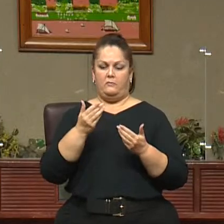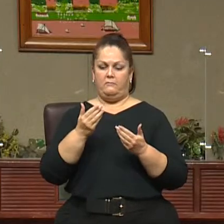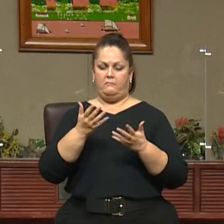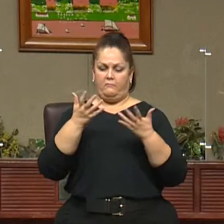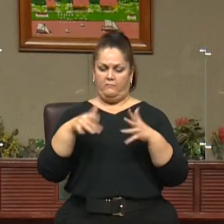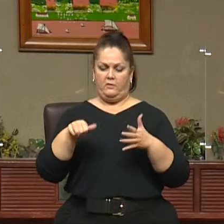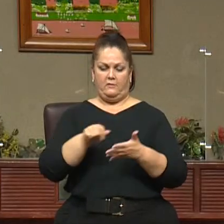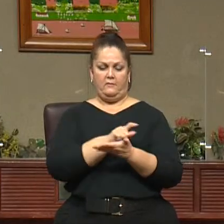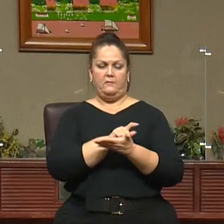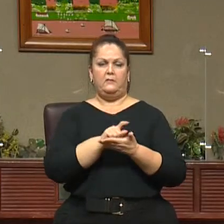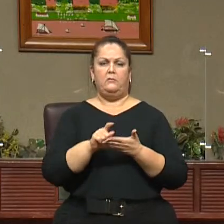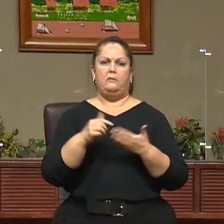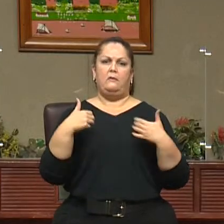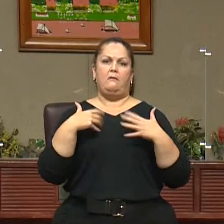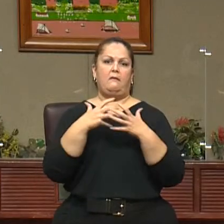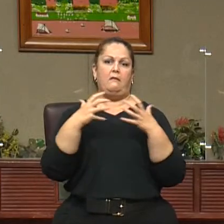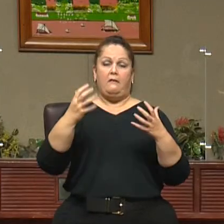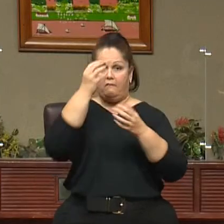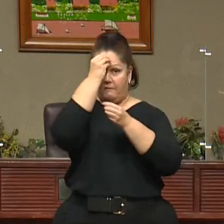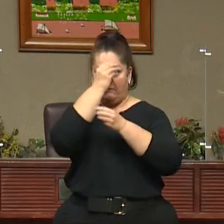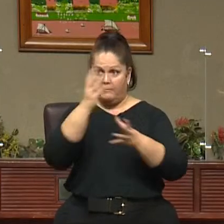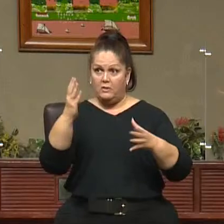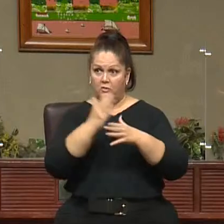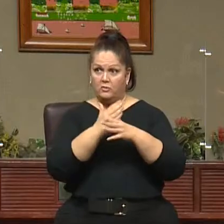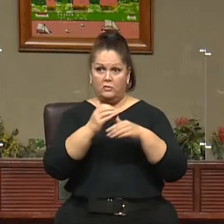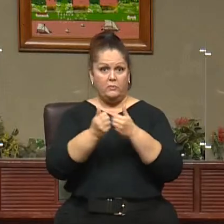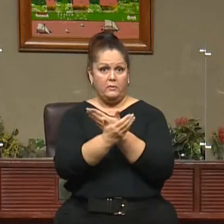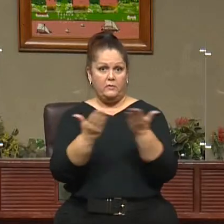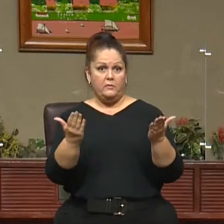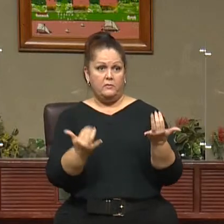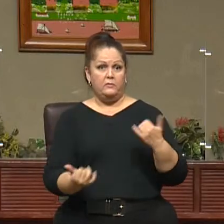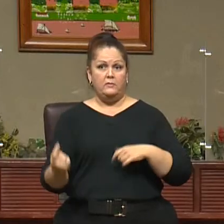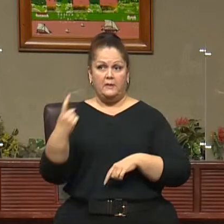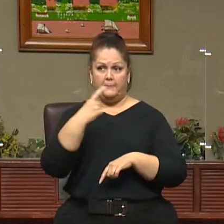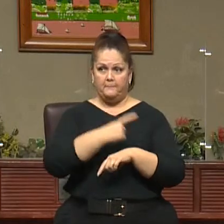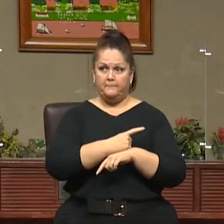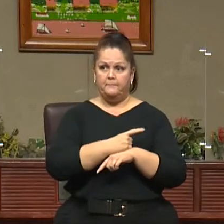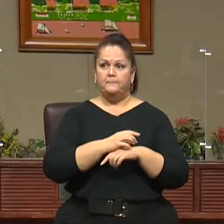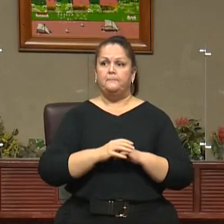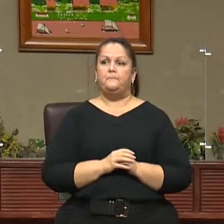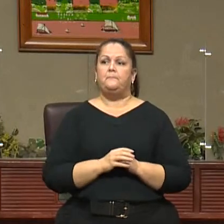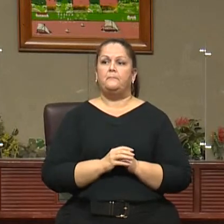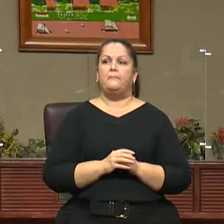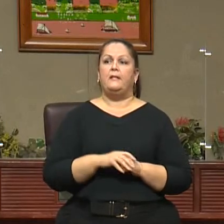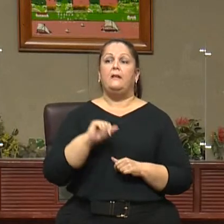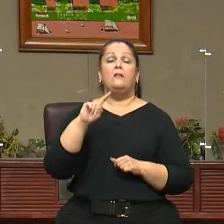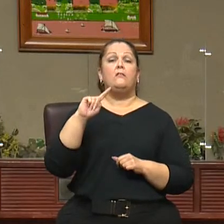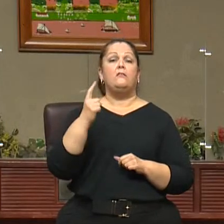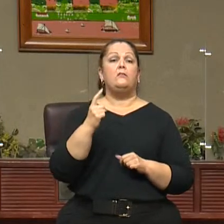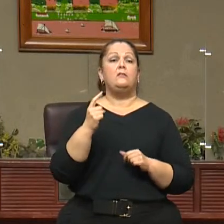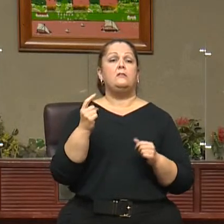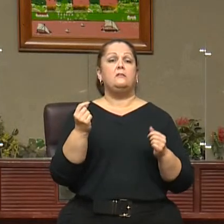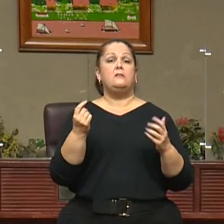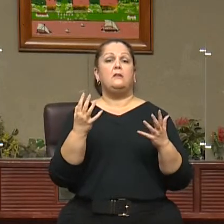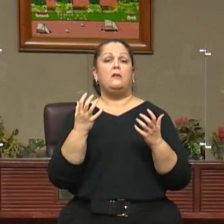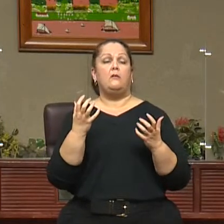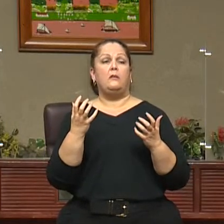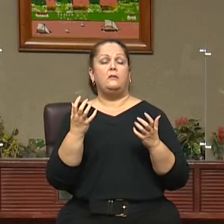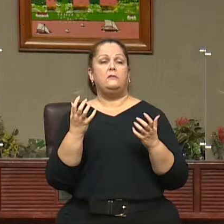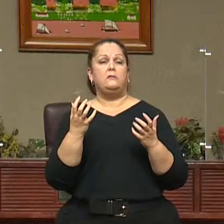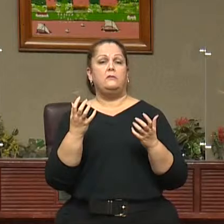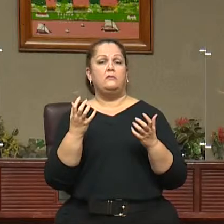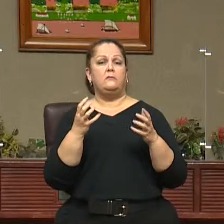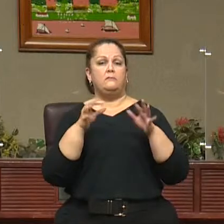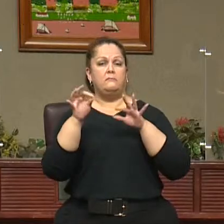have a lot of information to share with you today. But before I get started, I wanted to do a couple of things. Yesterday, I had the privilege